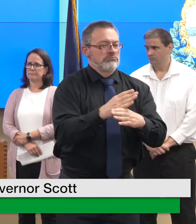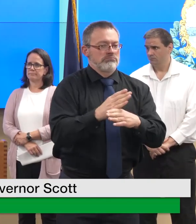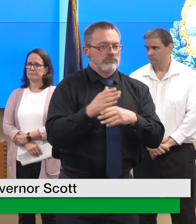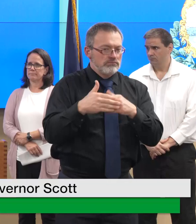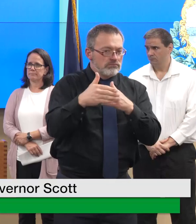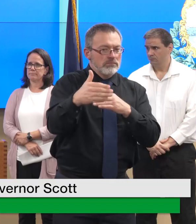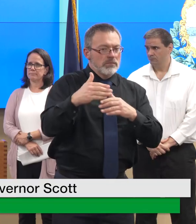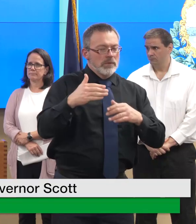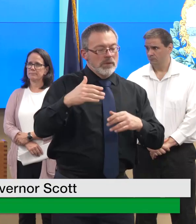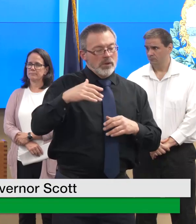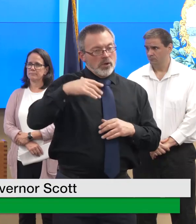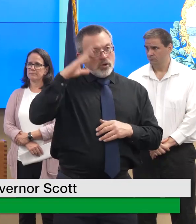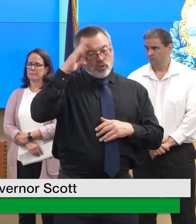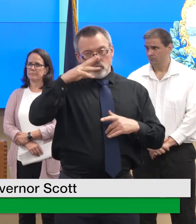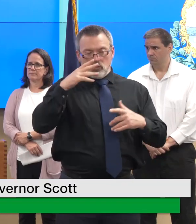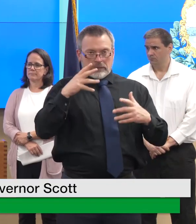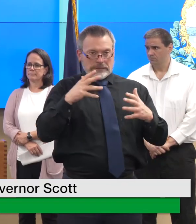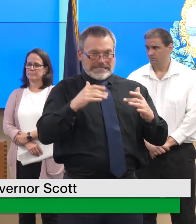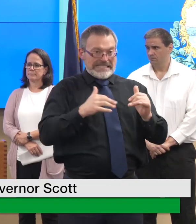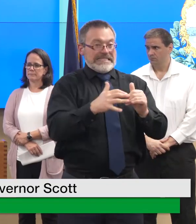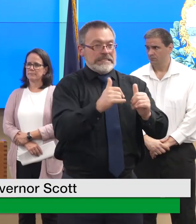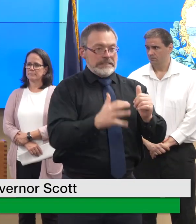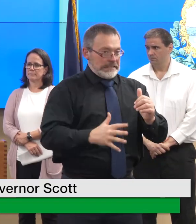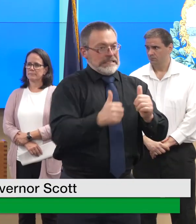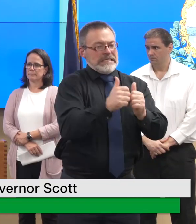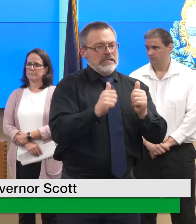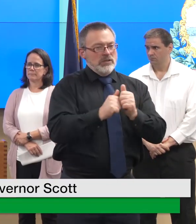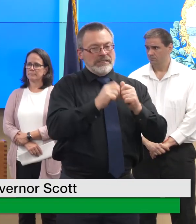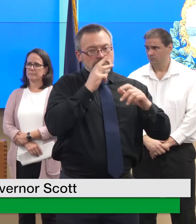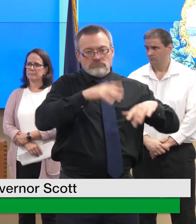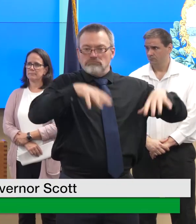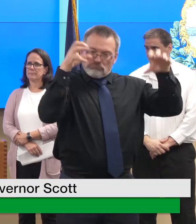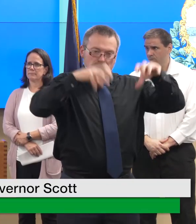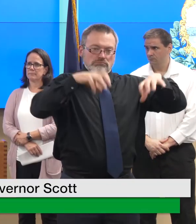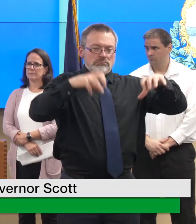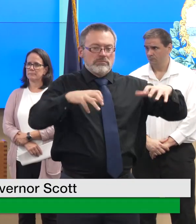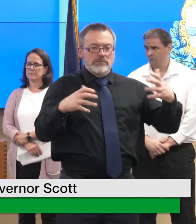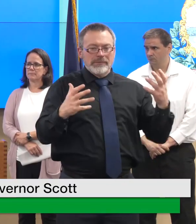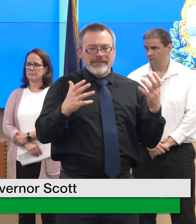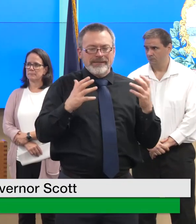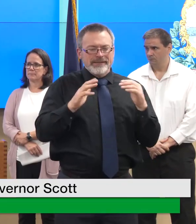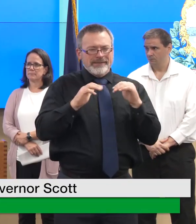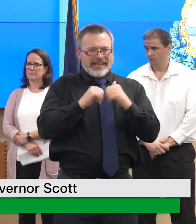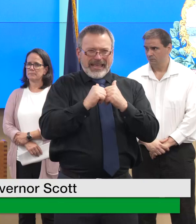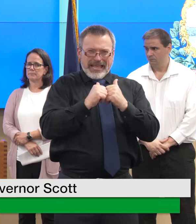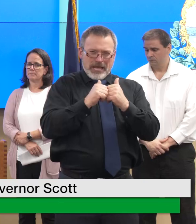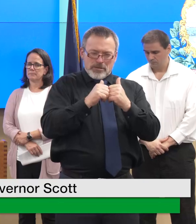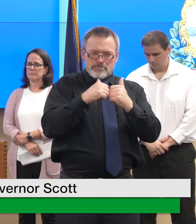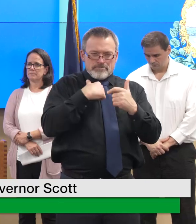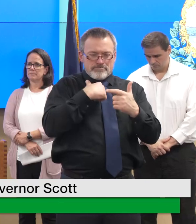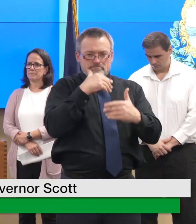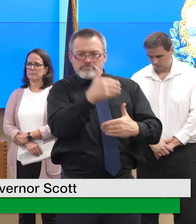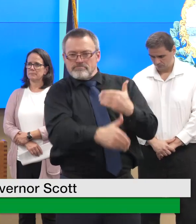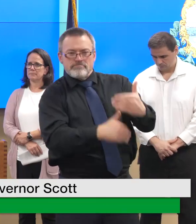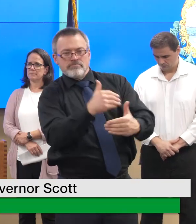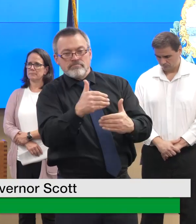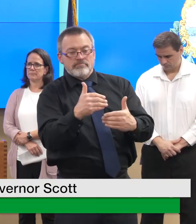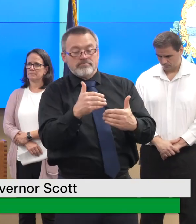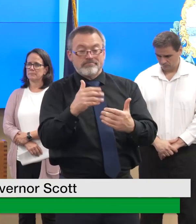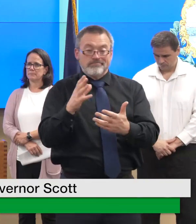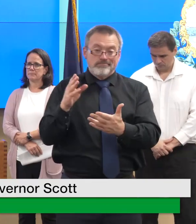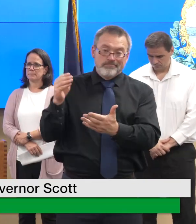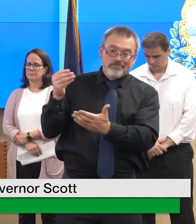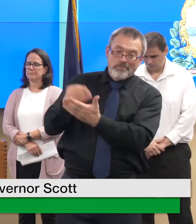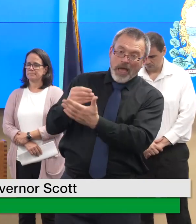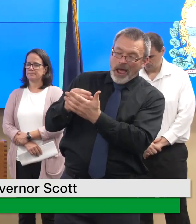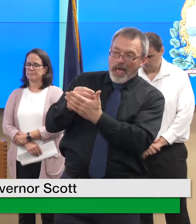to take another look at how we do that, and I think we're going to ask for some funding, and we'll develop a plan that we're